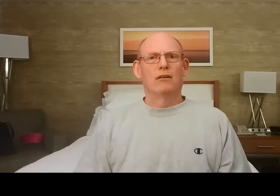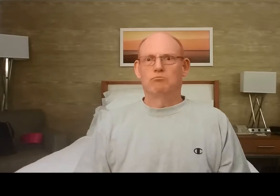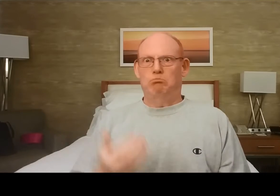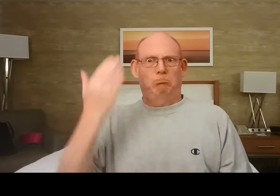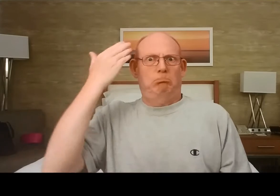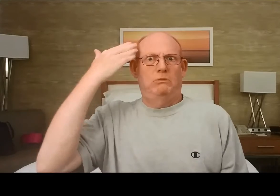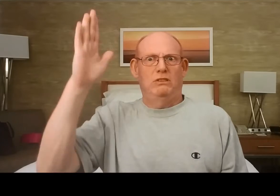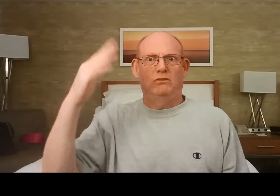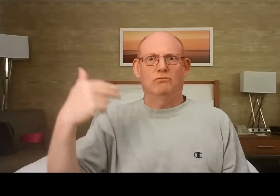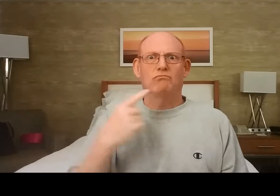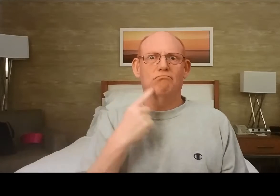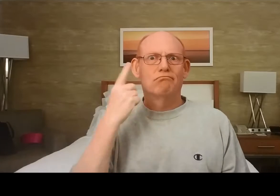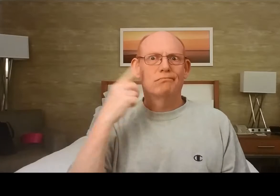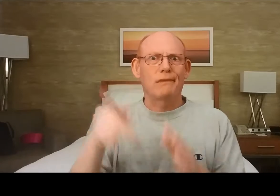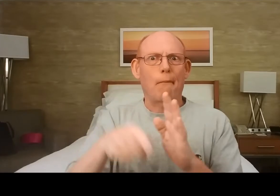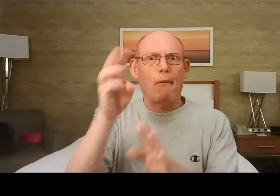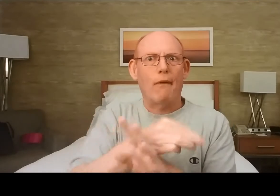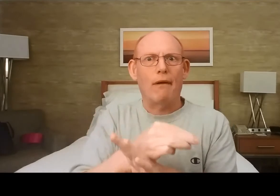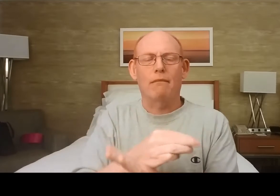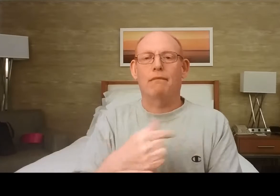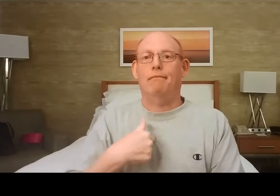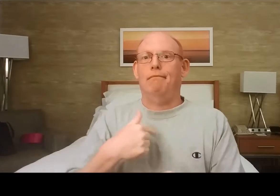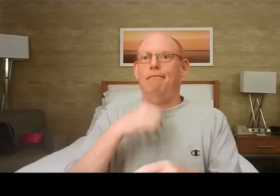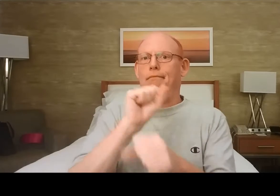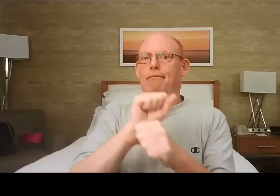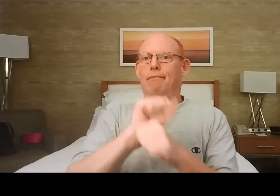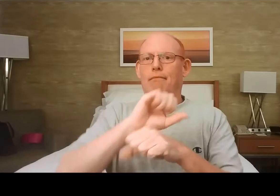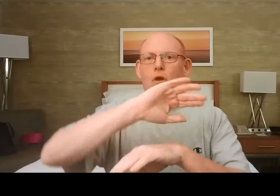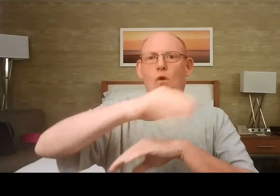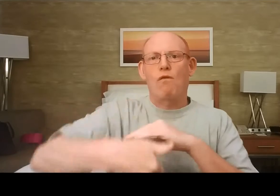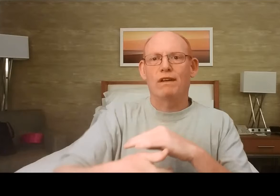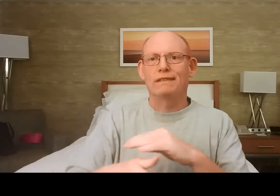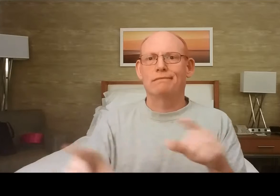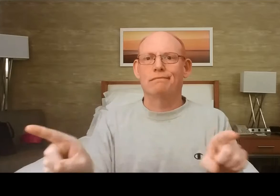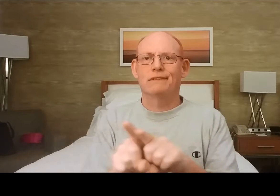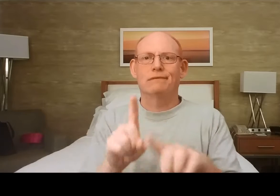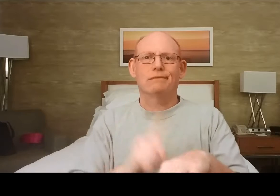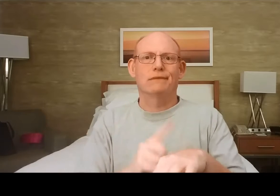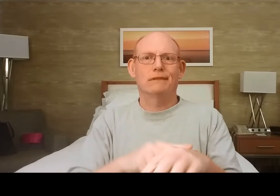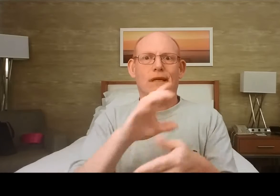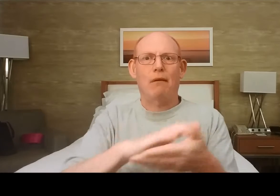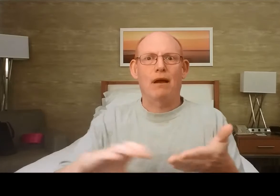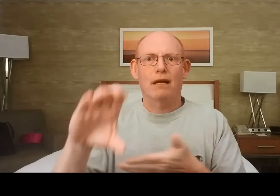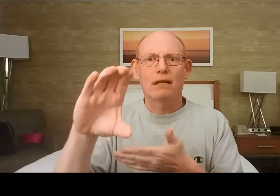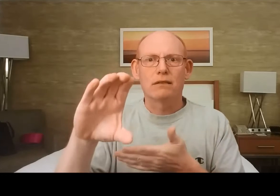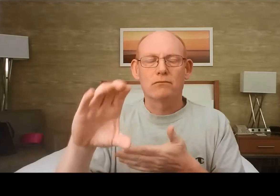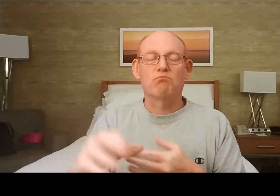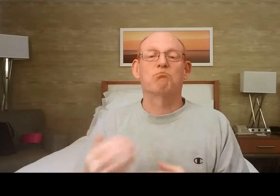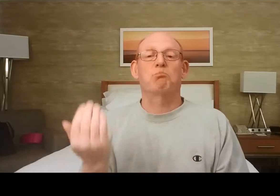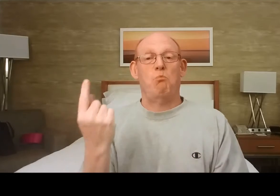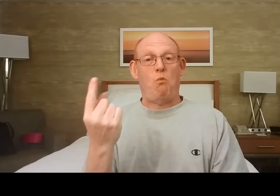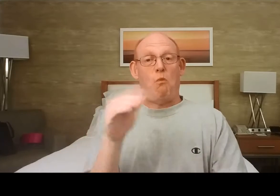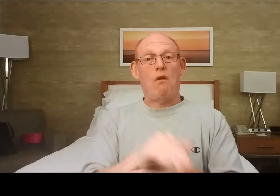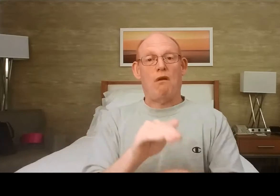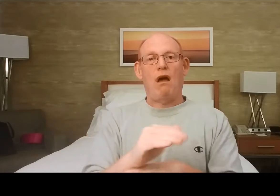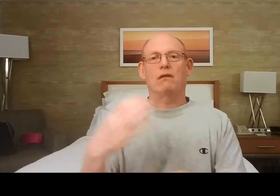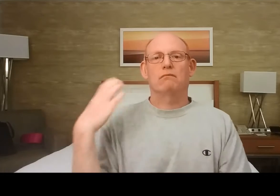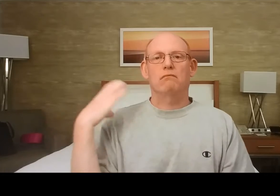I didn't even know they had a deaf program at the time. I was working overnights while going to college. So one night, my